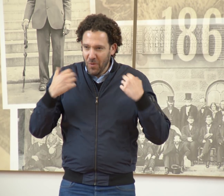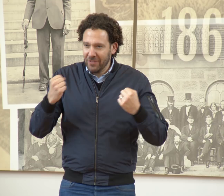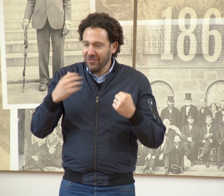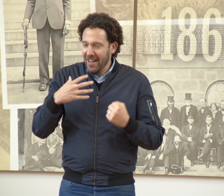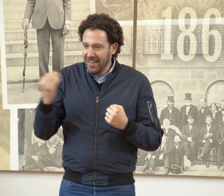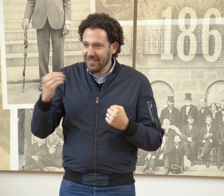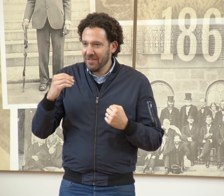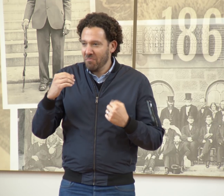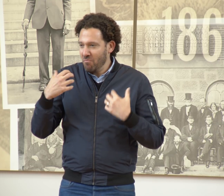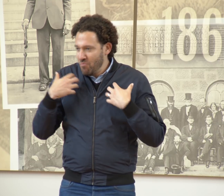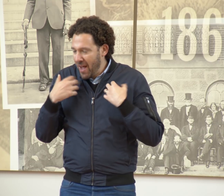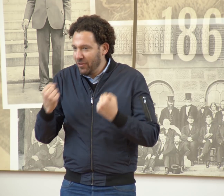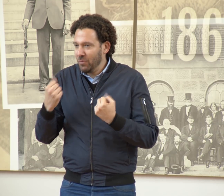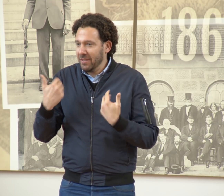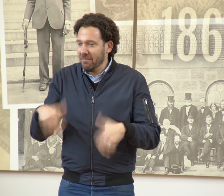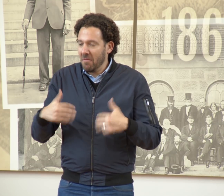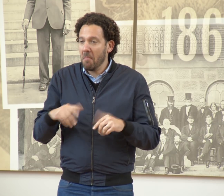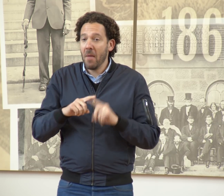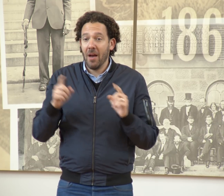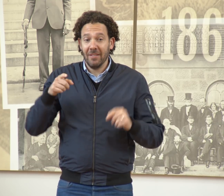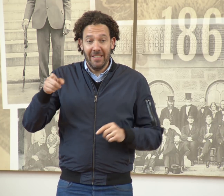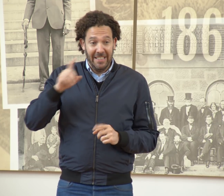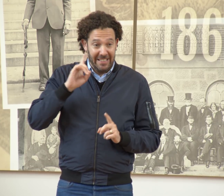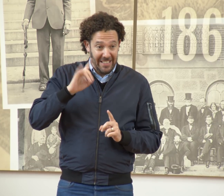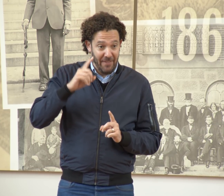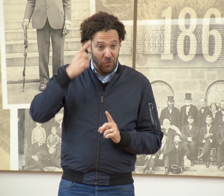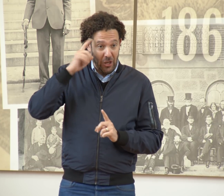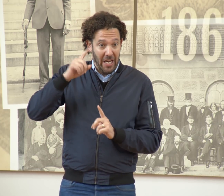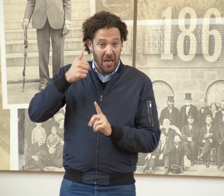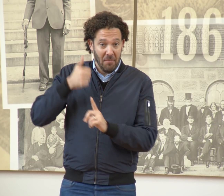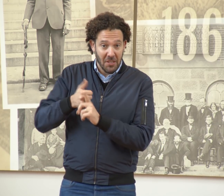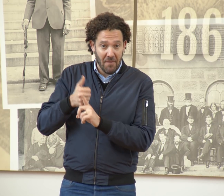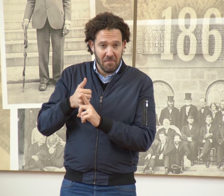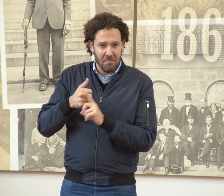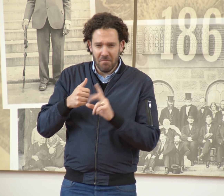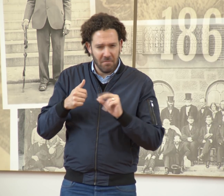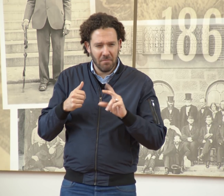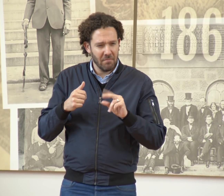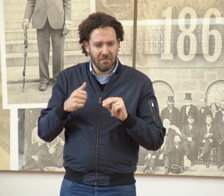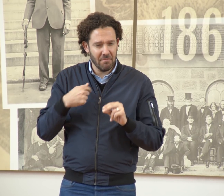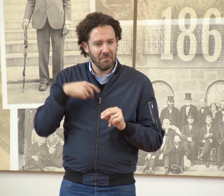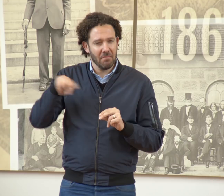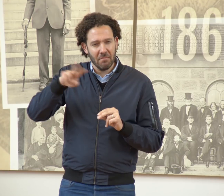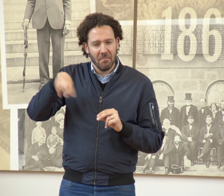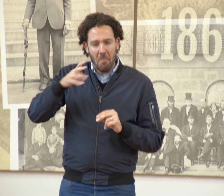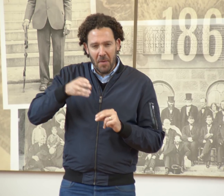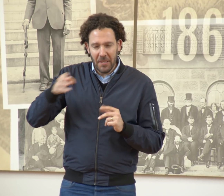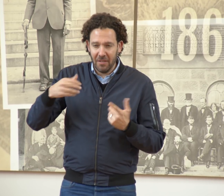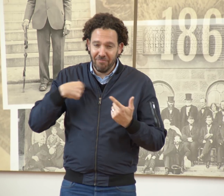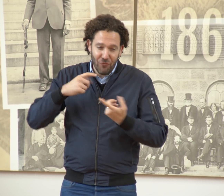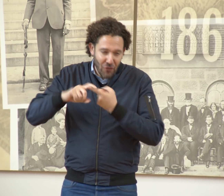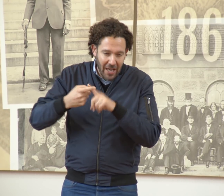lines and build a deaf theater. He was a brave man, but he did not do it for himself.